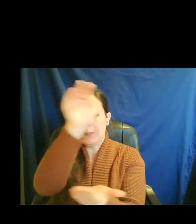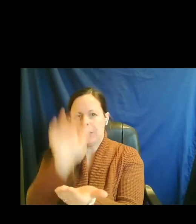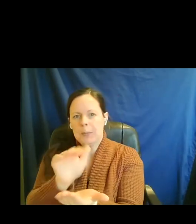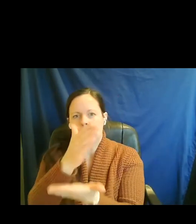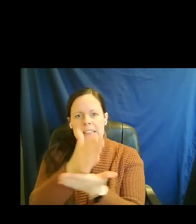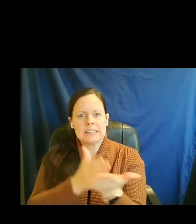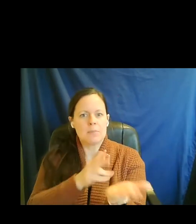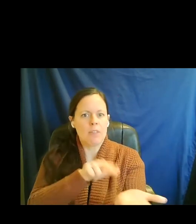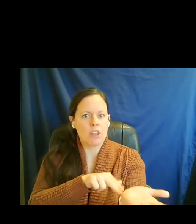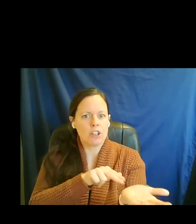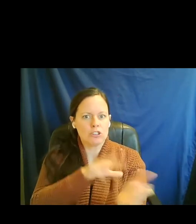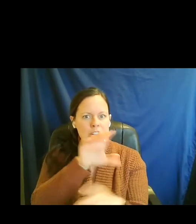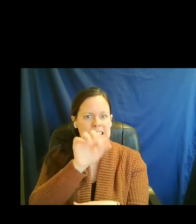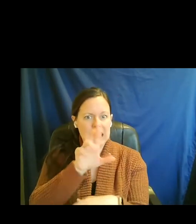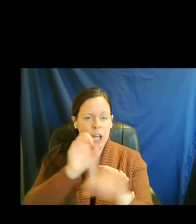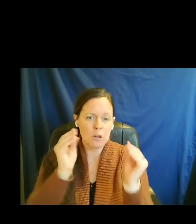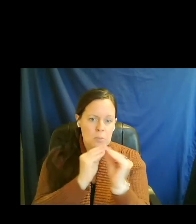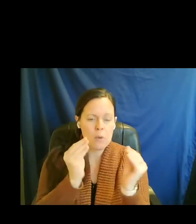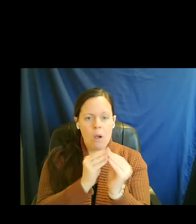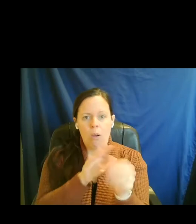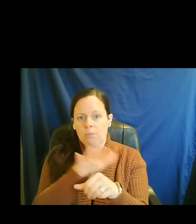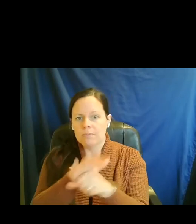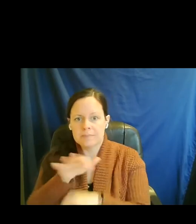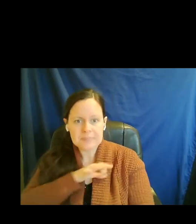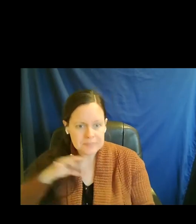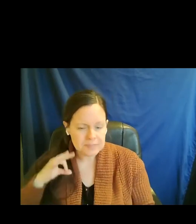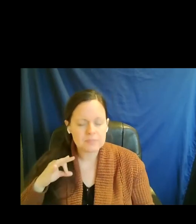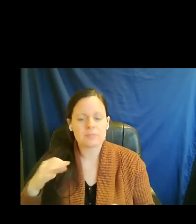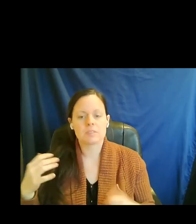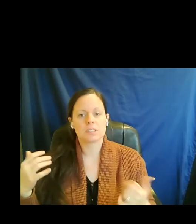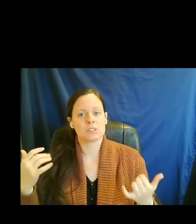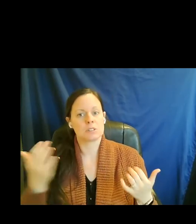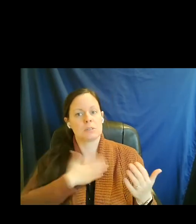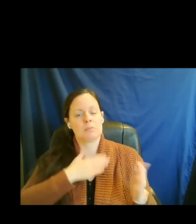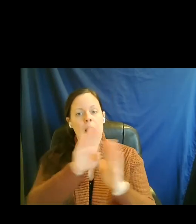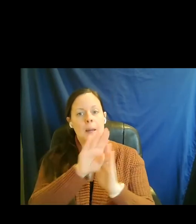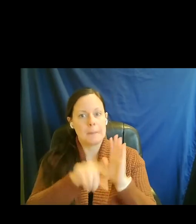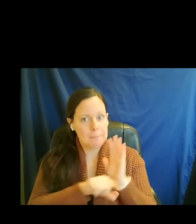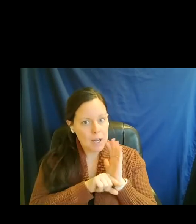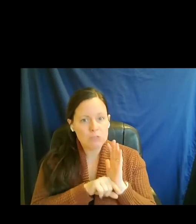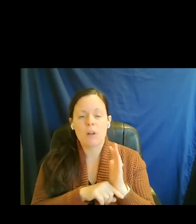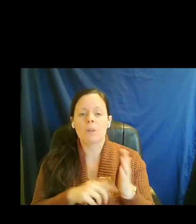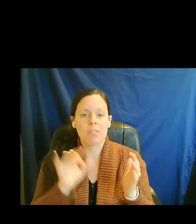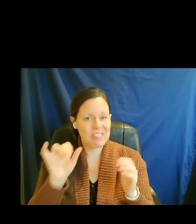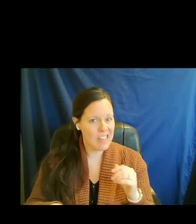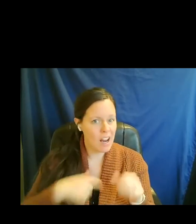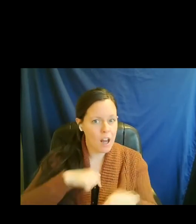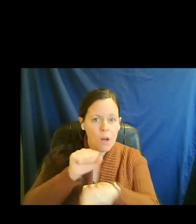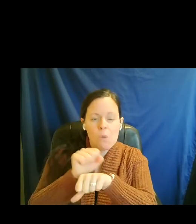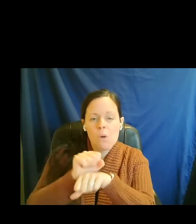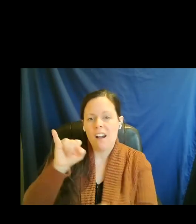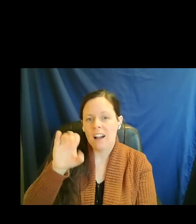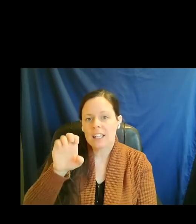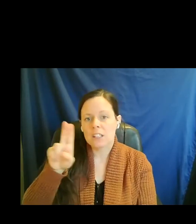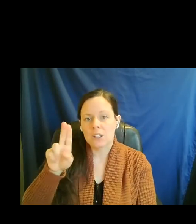was being provided in our system. So I have a background and have worked in the intensive care unit before, so